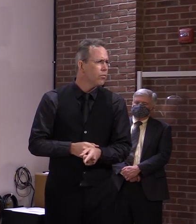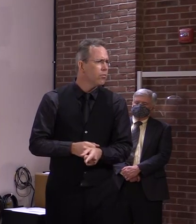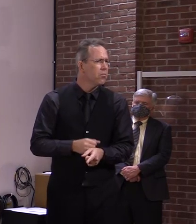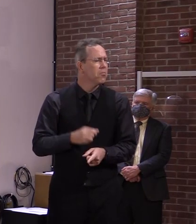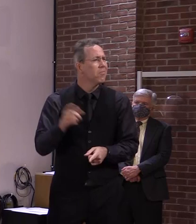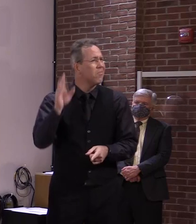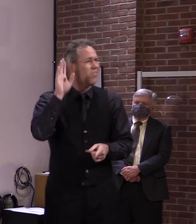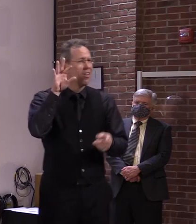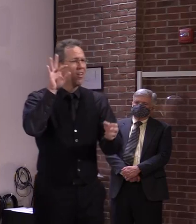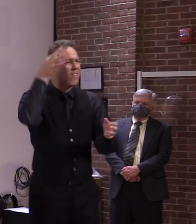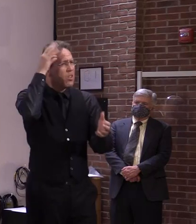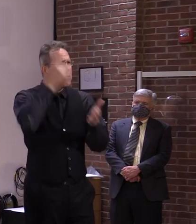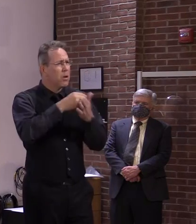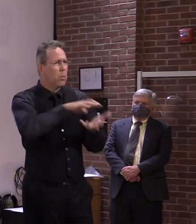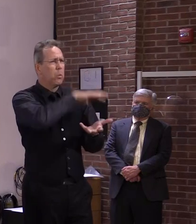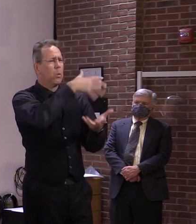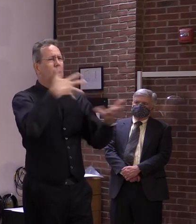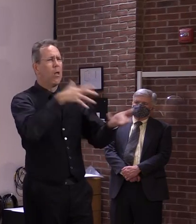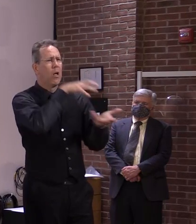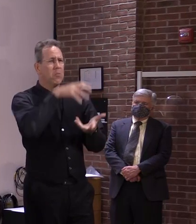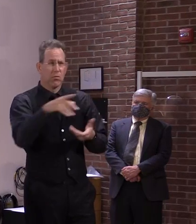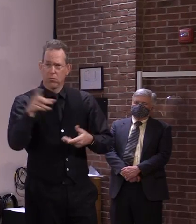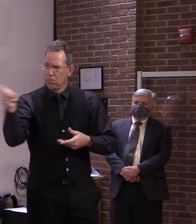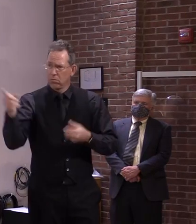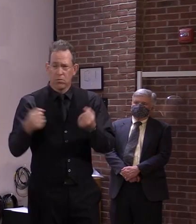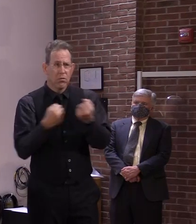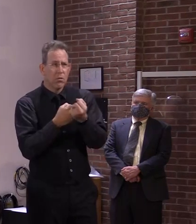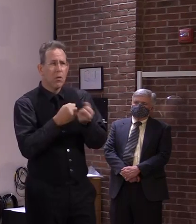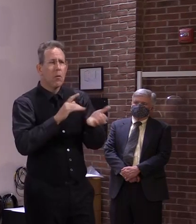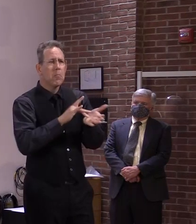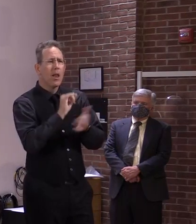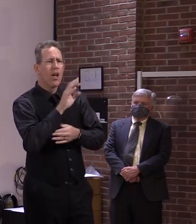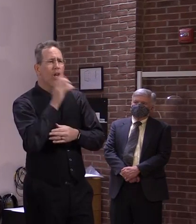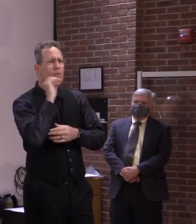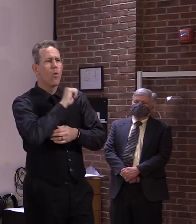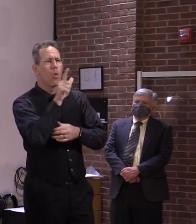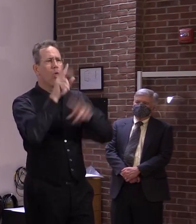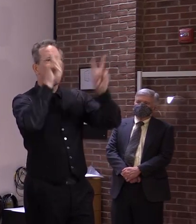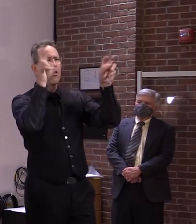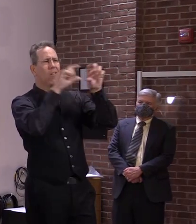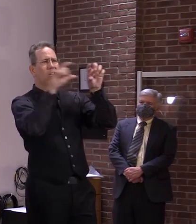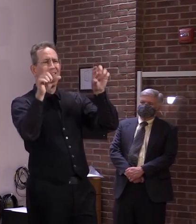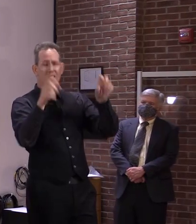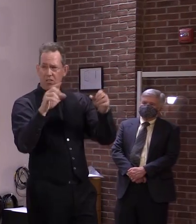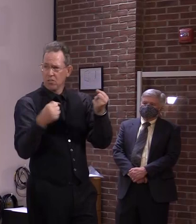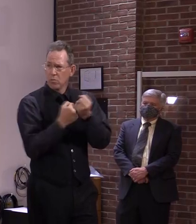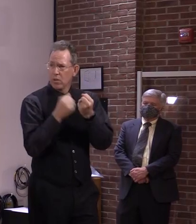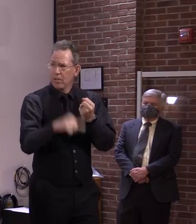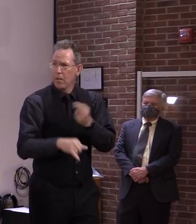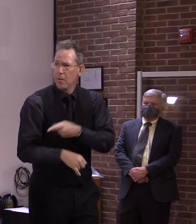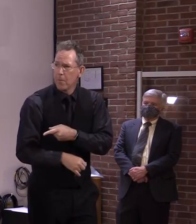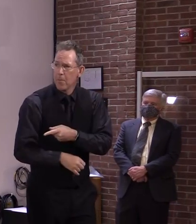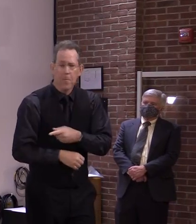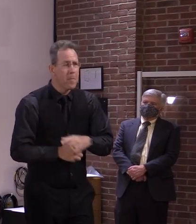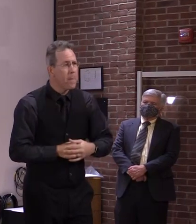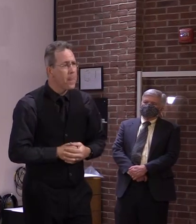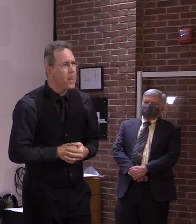are you satisfied with how the insurance market is working now? Yeah, I think a Medicare for all would